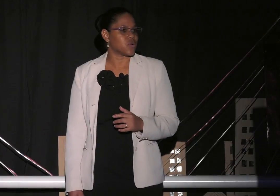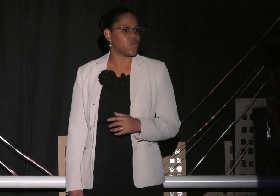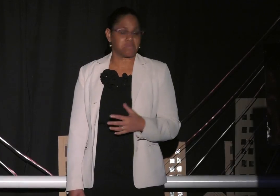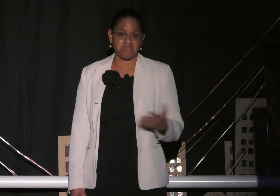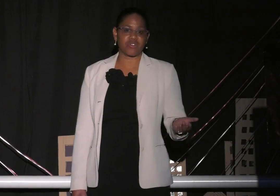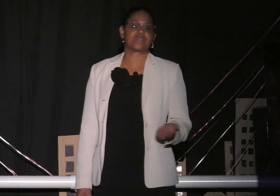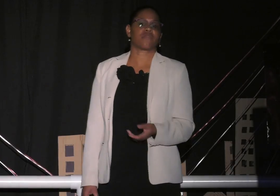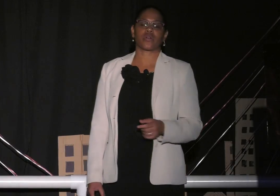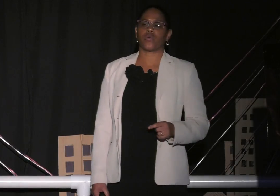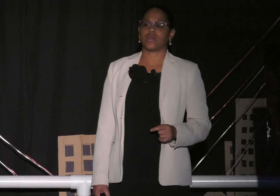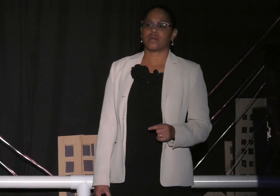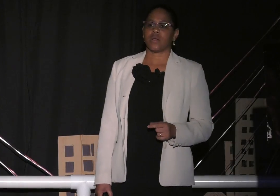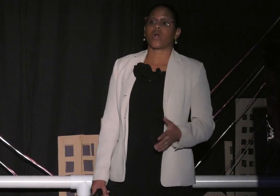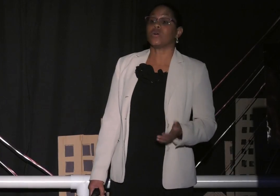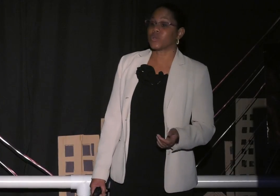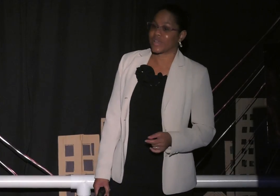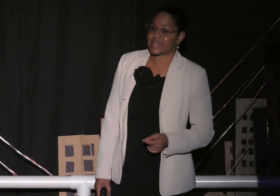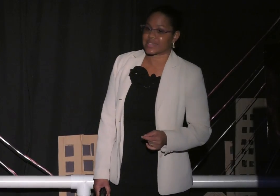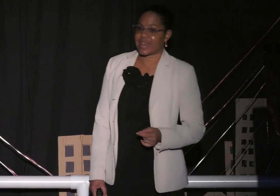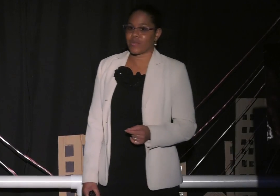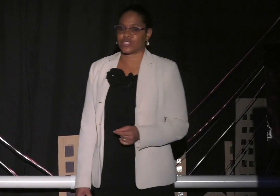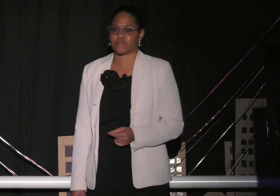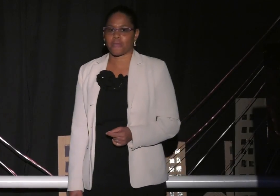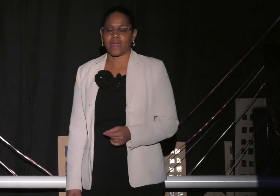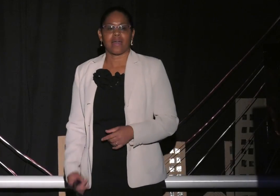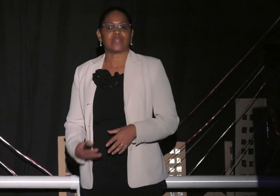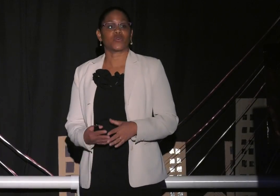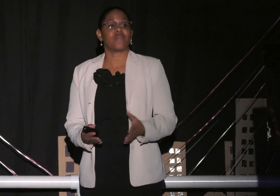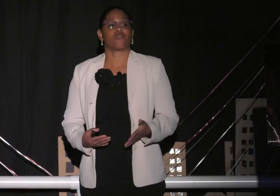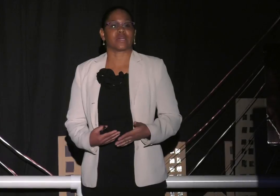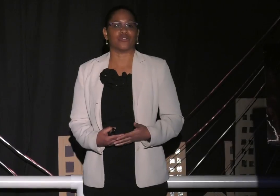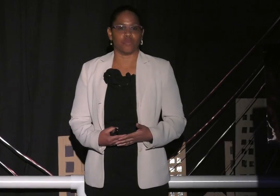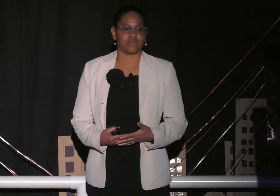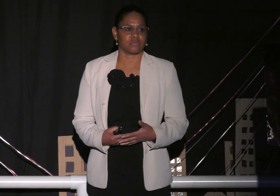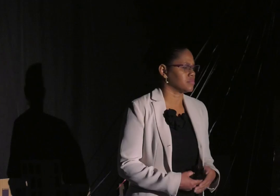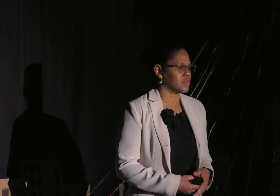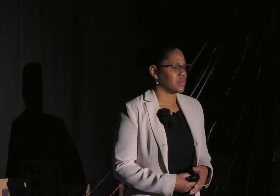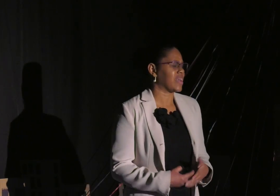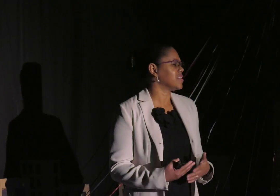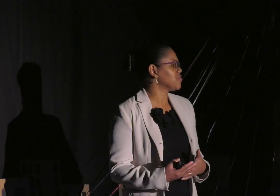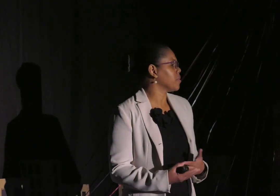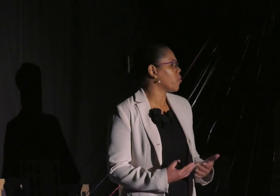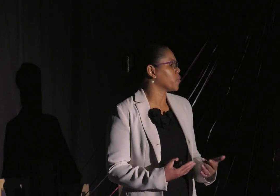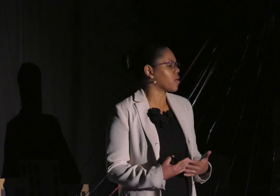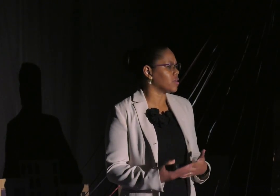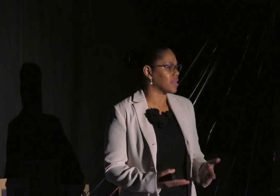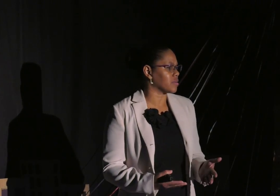who, for reasons of their own, were also interested in sign language. And so we formed a group. I can't even remember what we were called then or